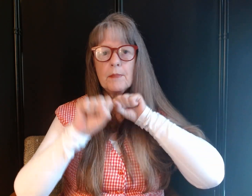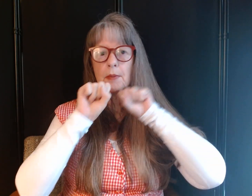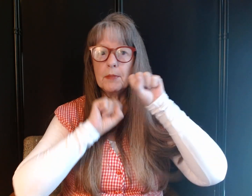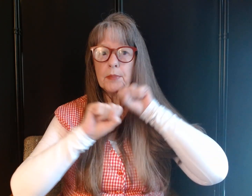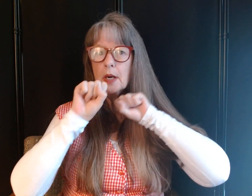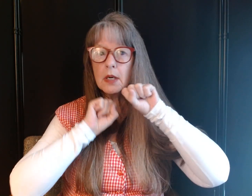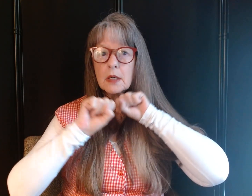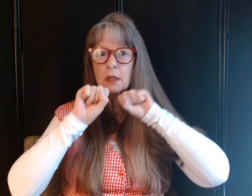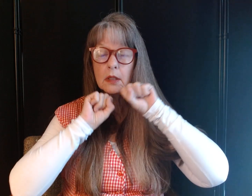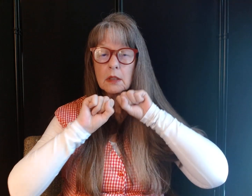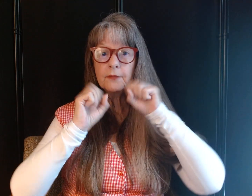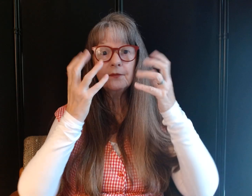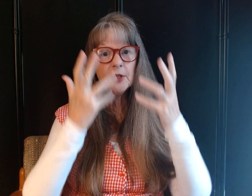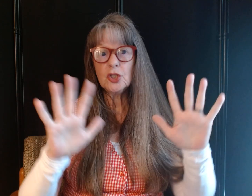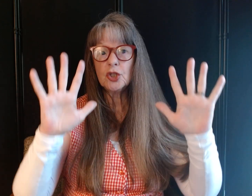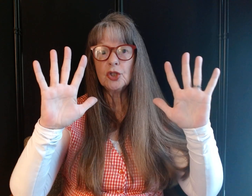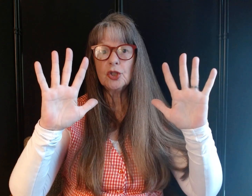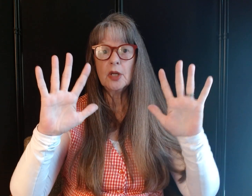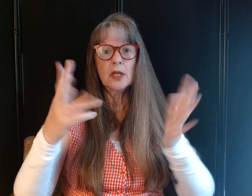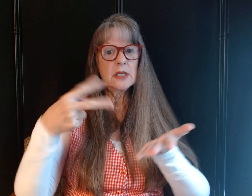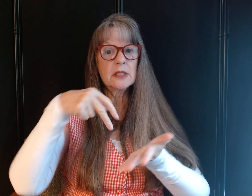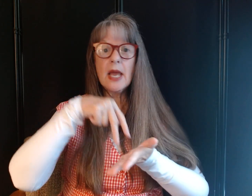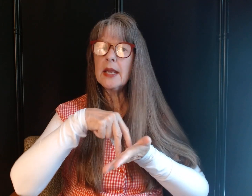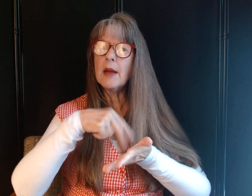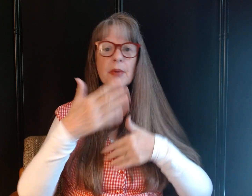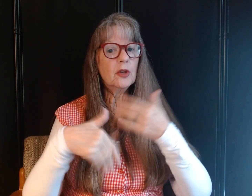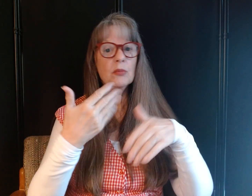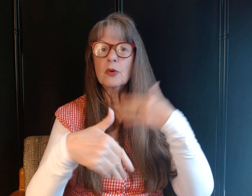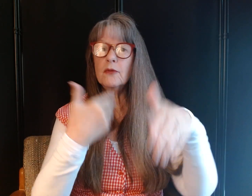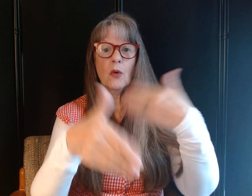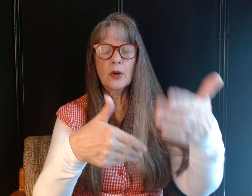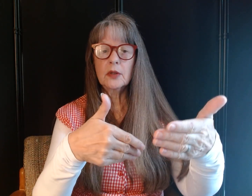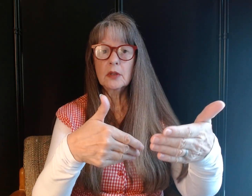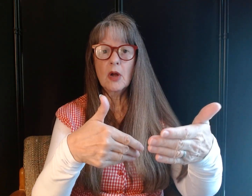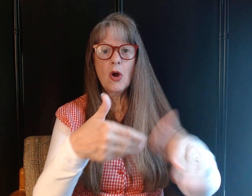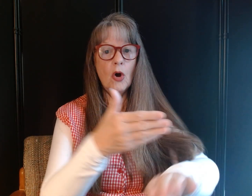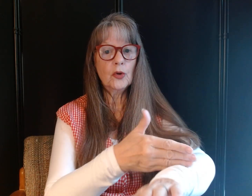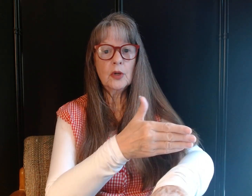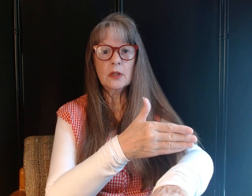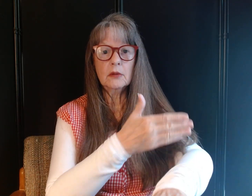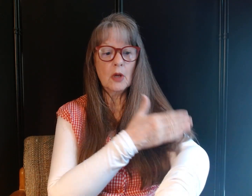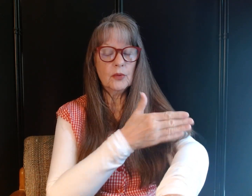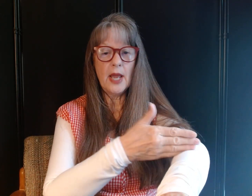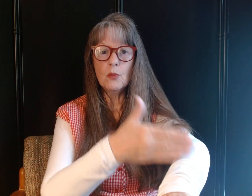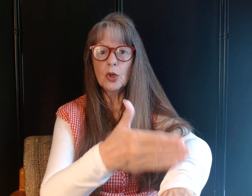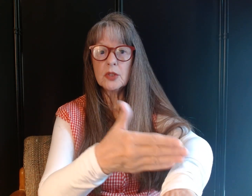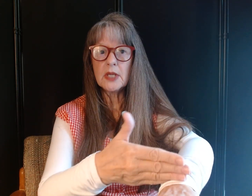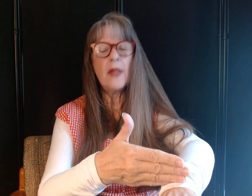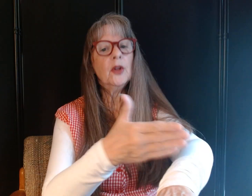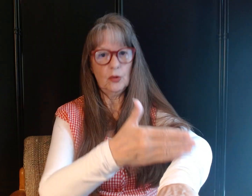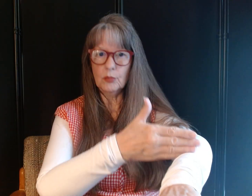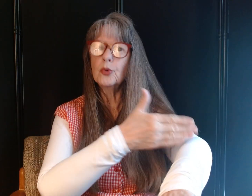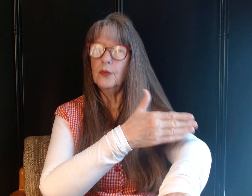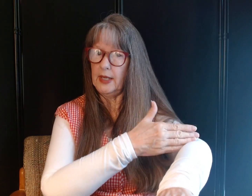ba ba ba, finish, stand up, and you move forward. Or you can go downwards and then you improve